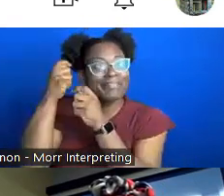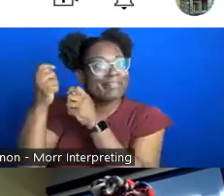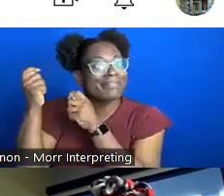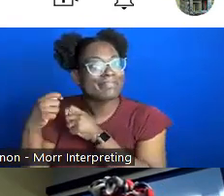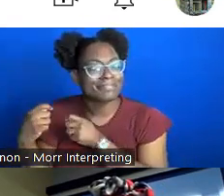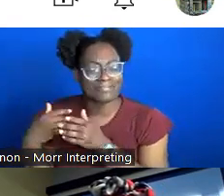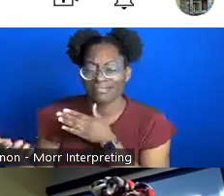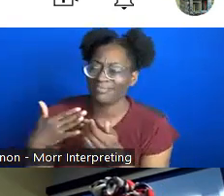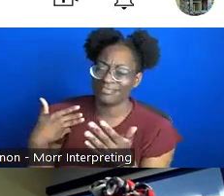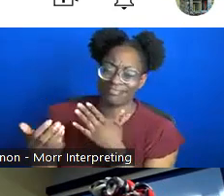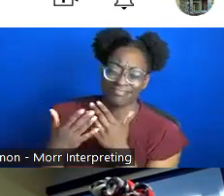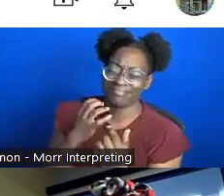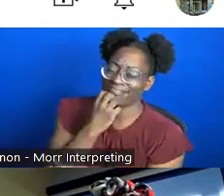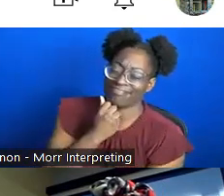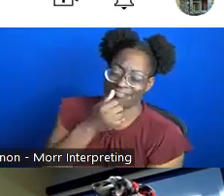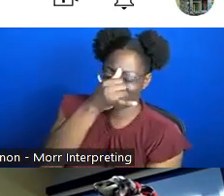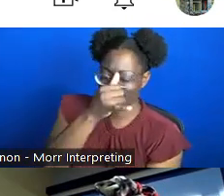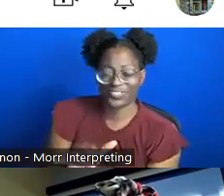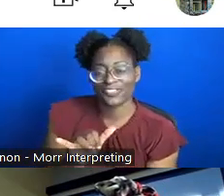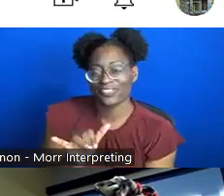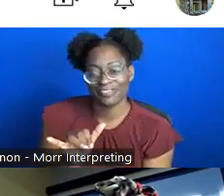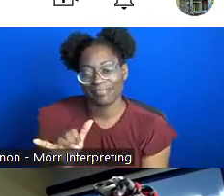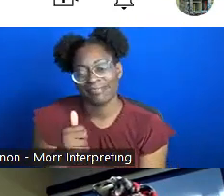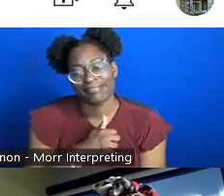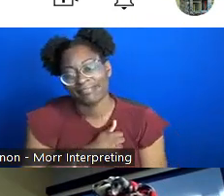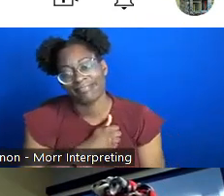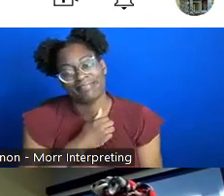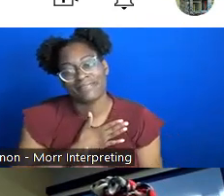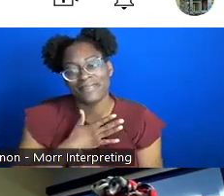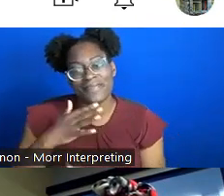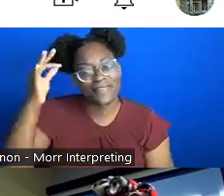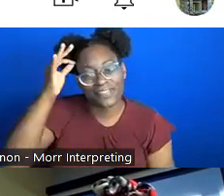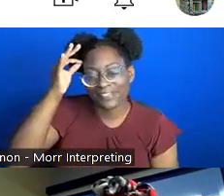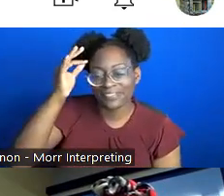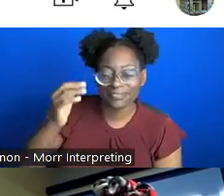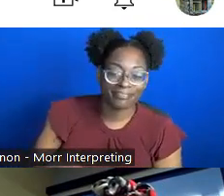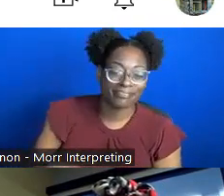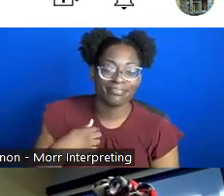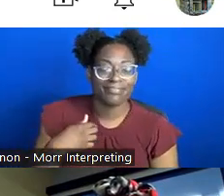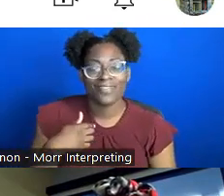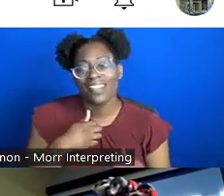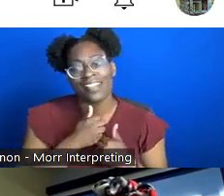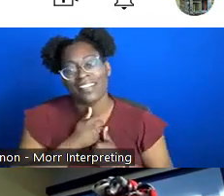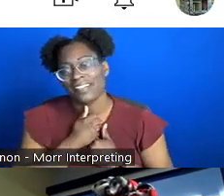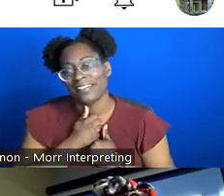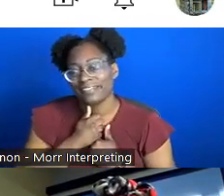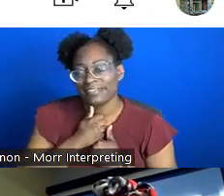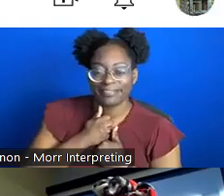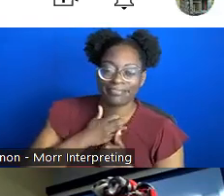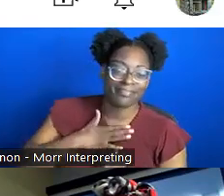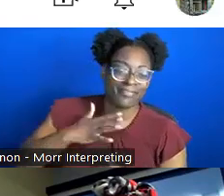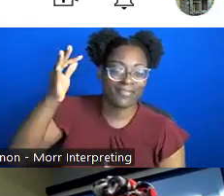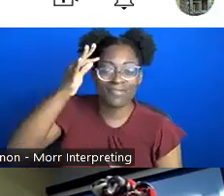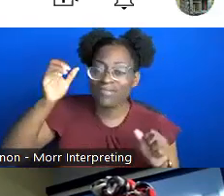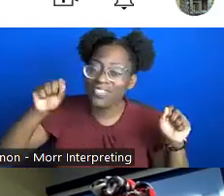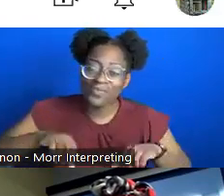hair. I love my hair. My hair can do